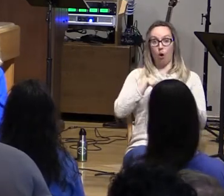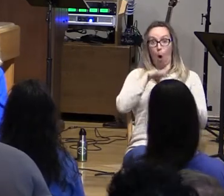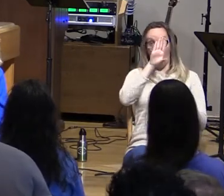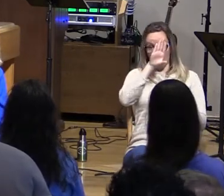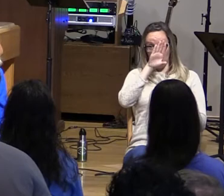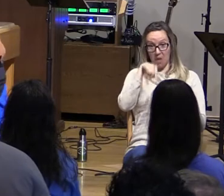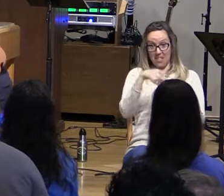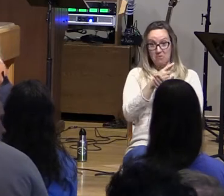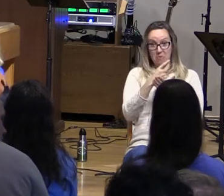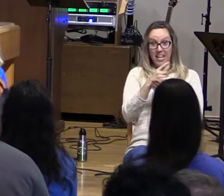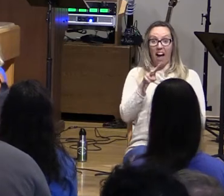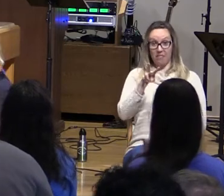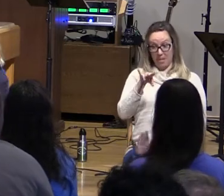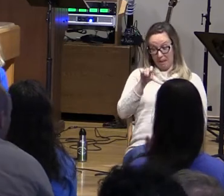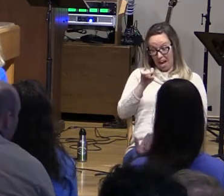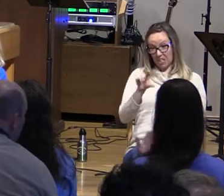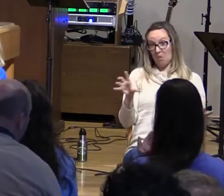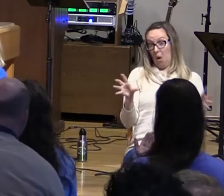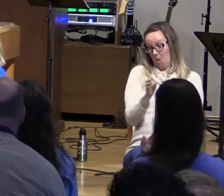Woohoo!